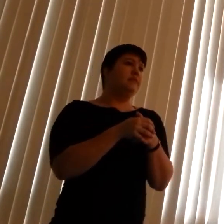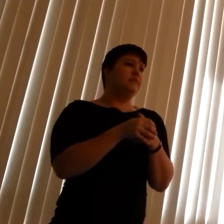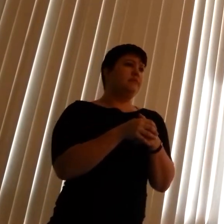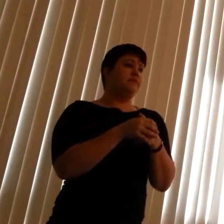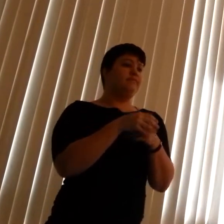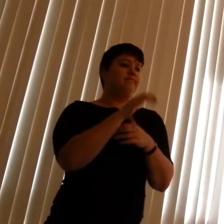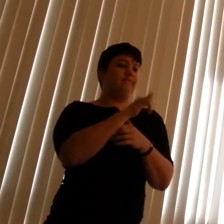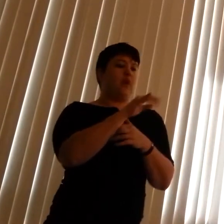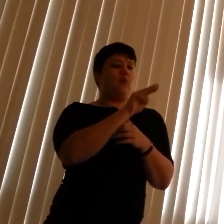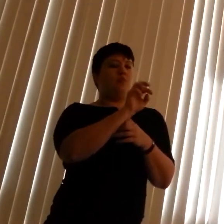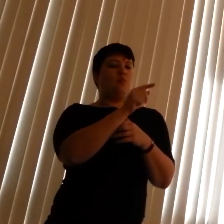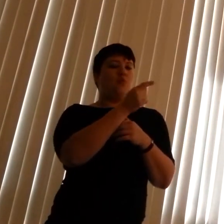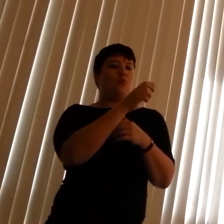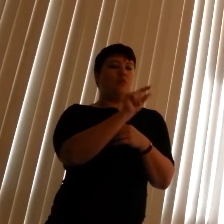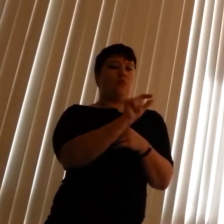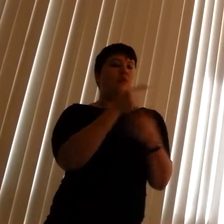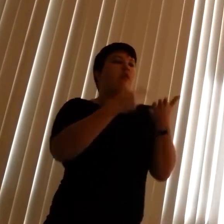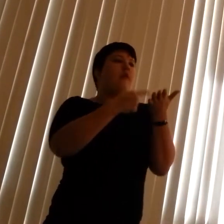says.